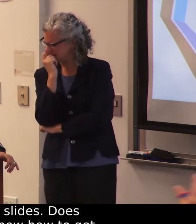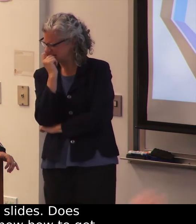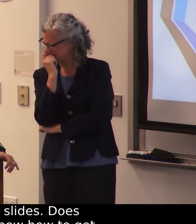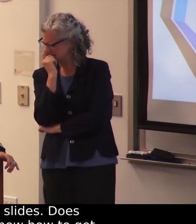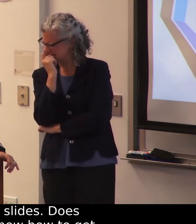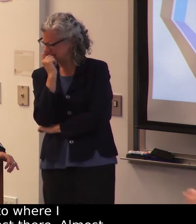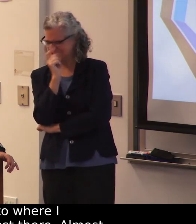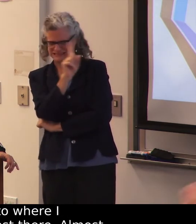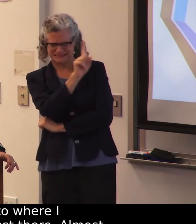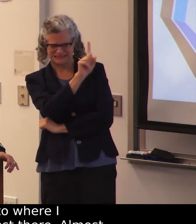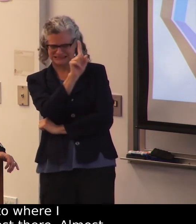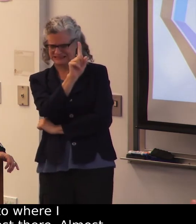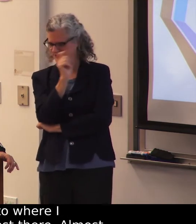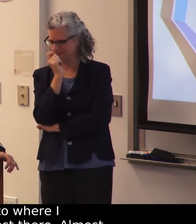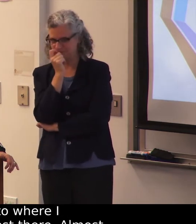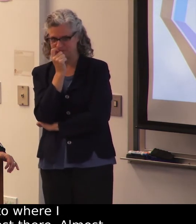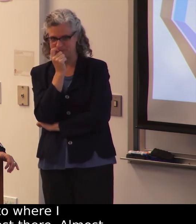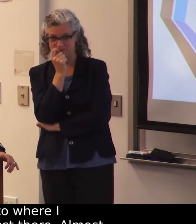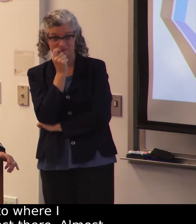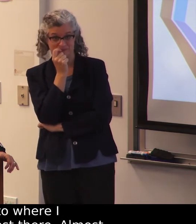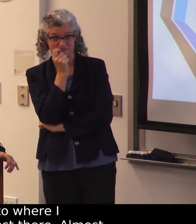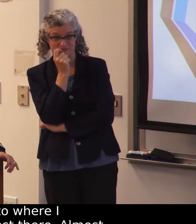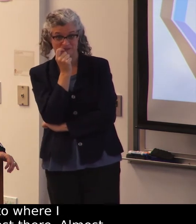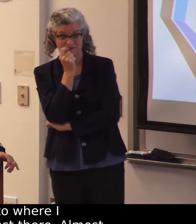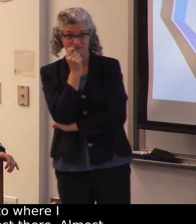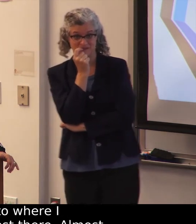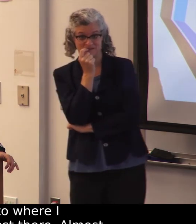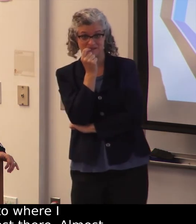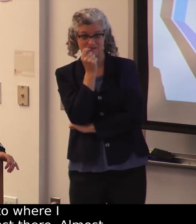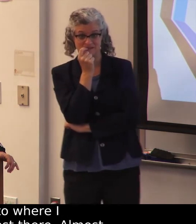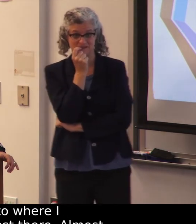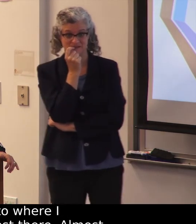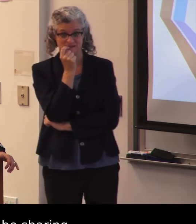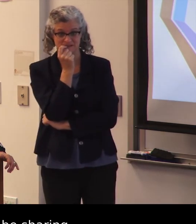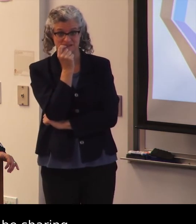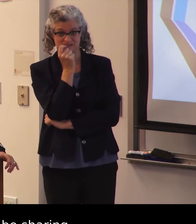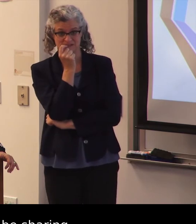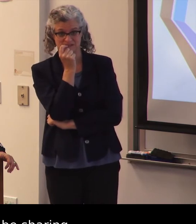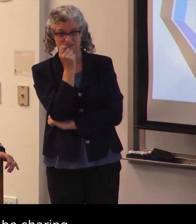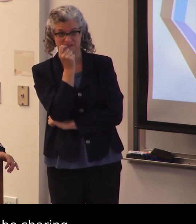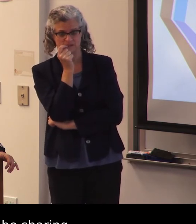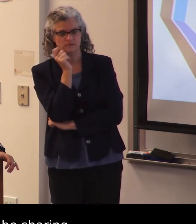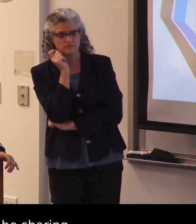slides? To where I was. I'm almost there.